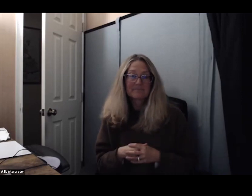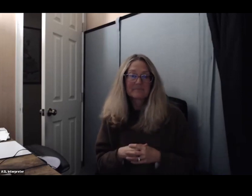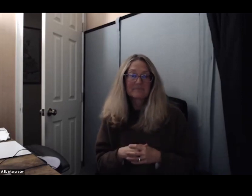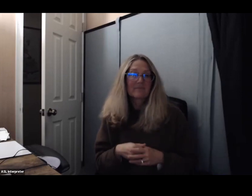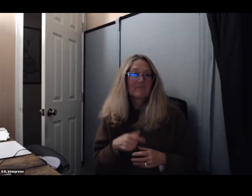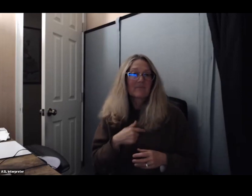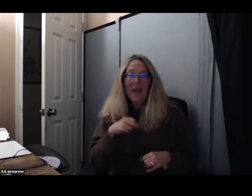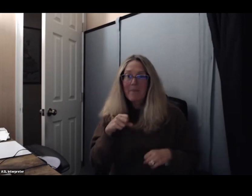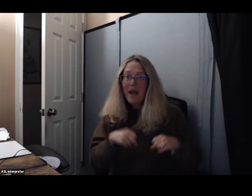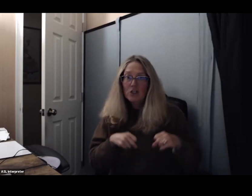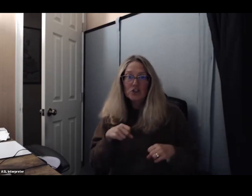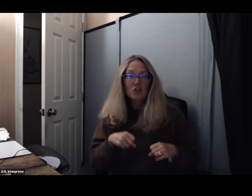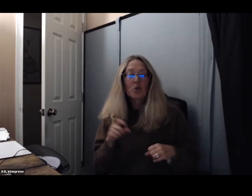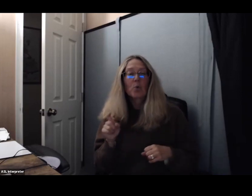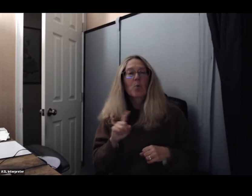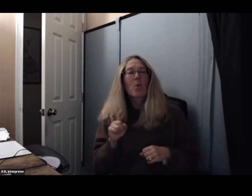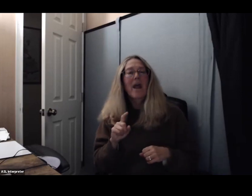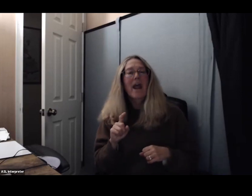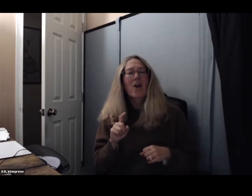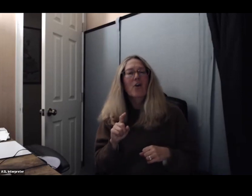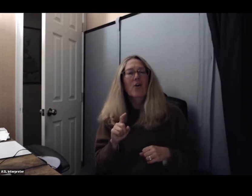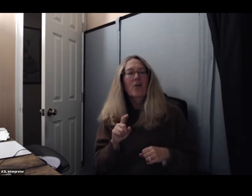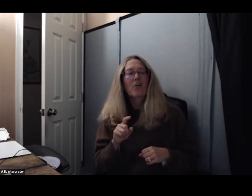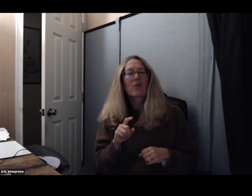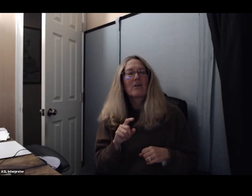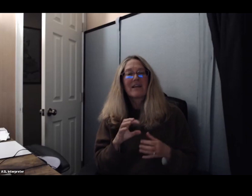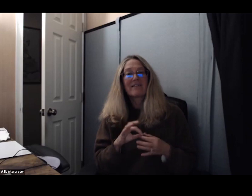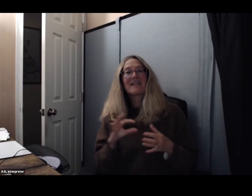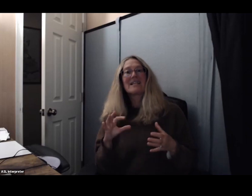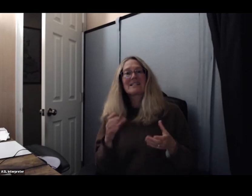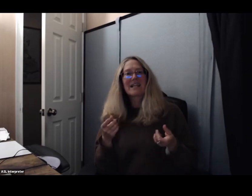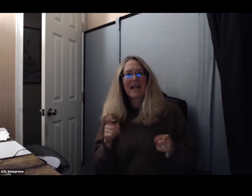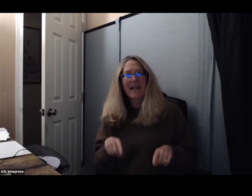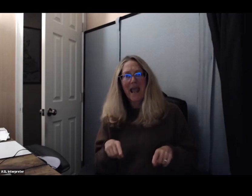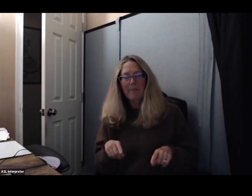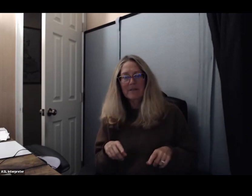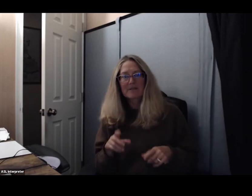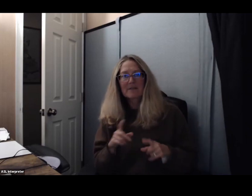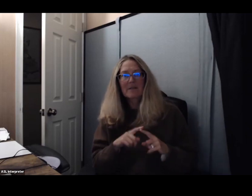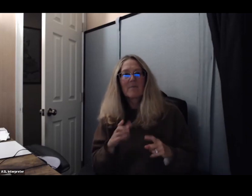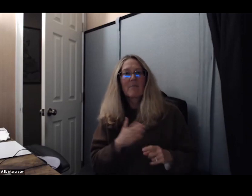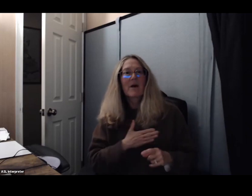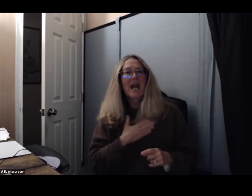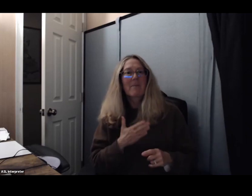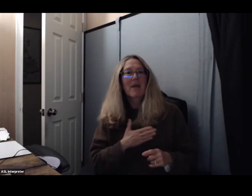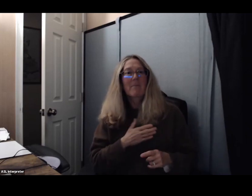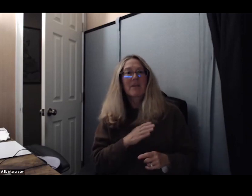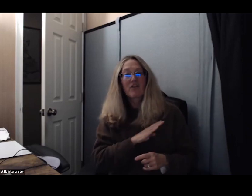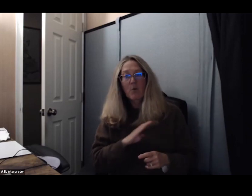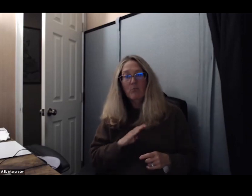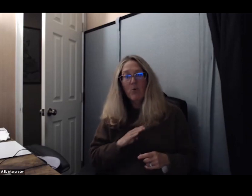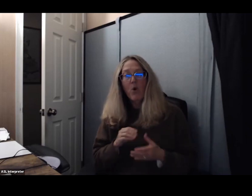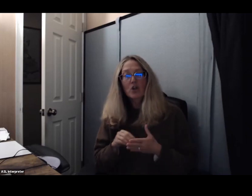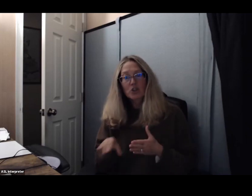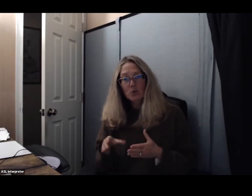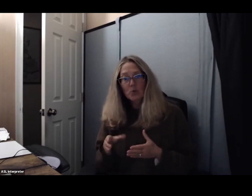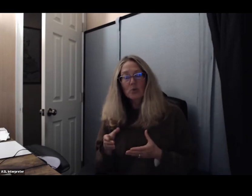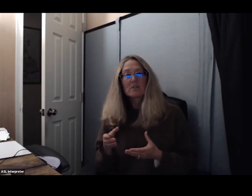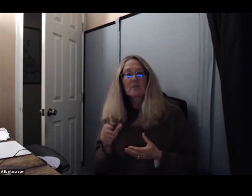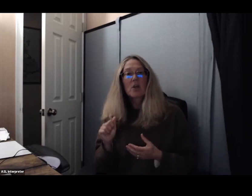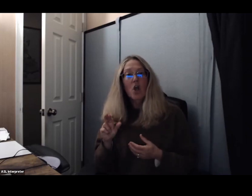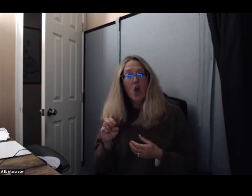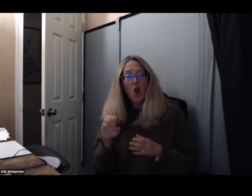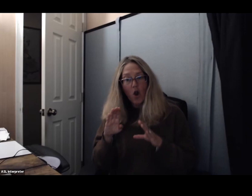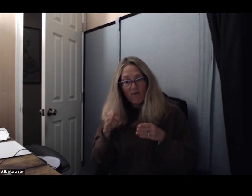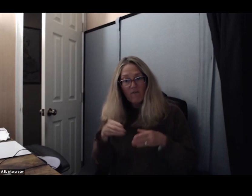I'm not sure where the disconnect is. Glad that the student boards are